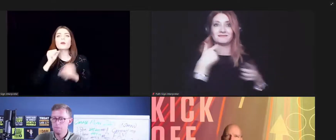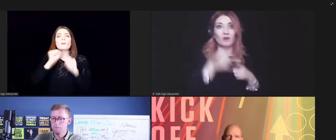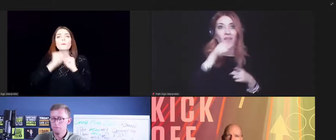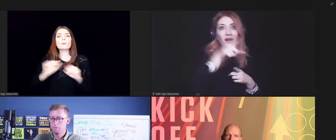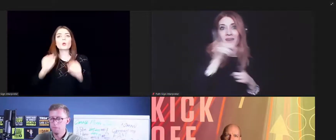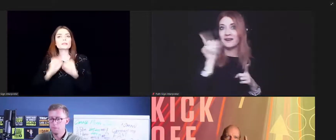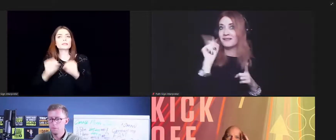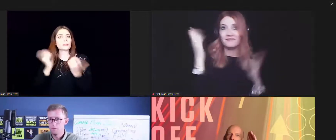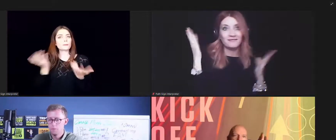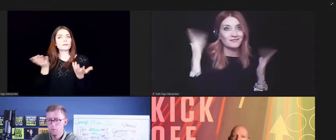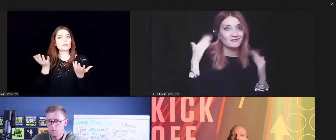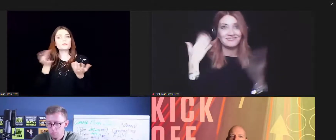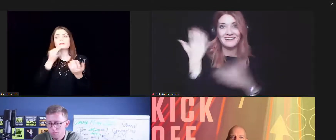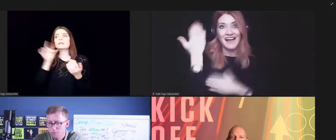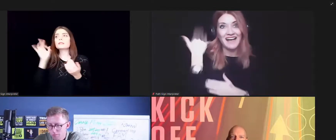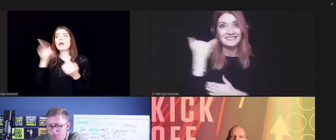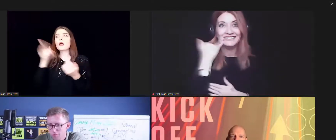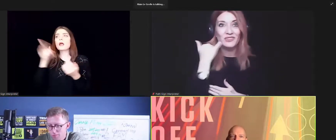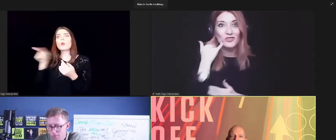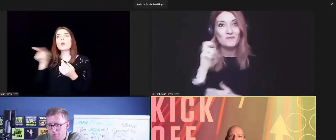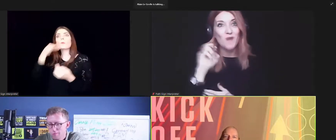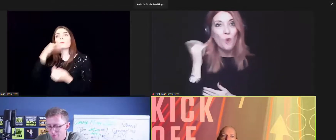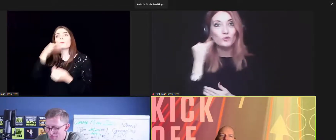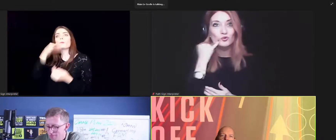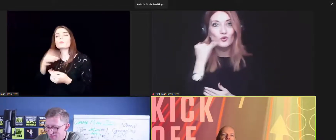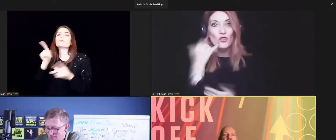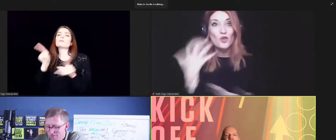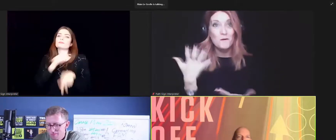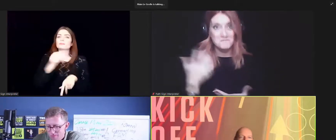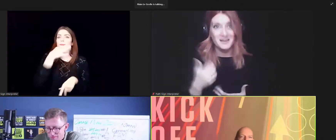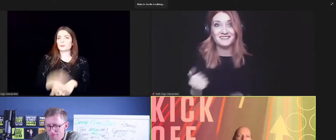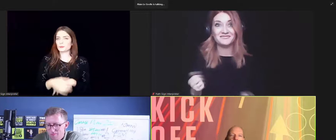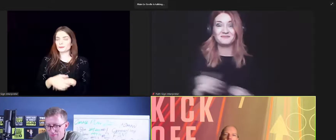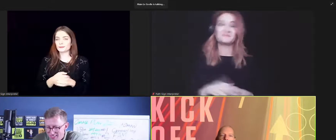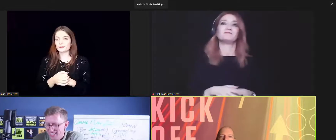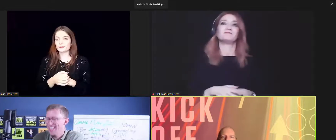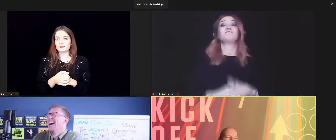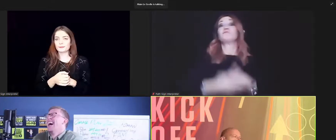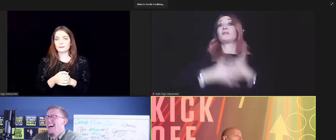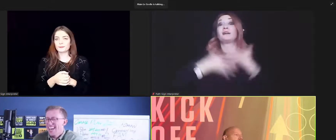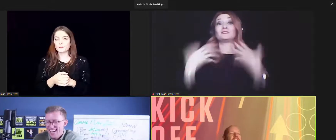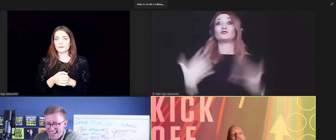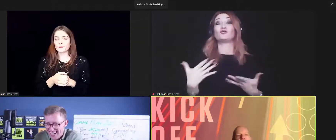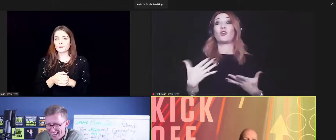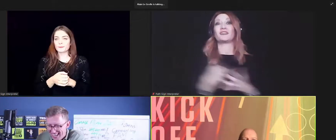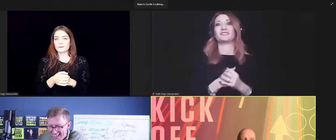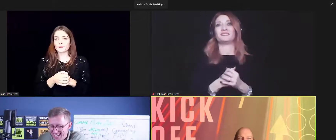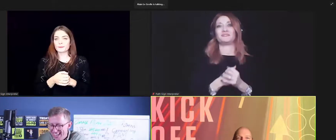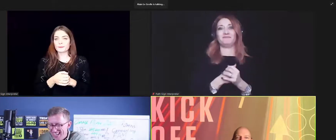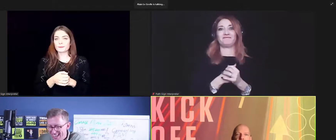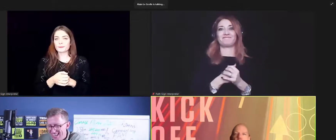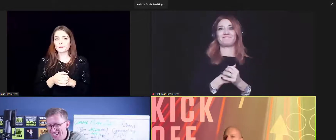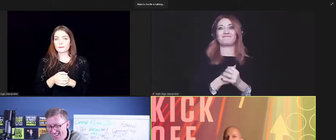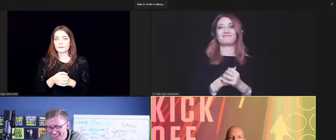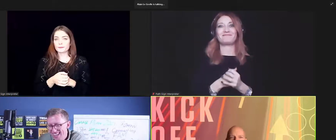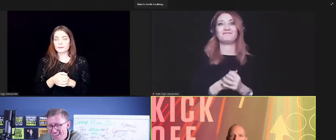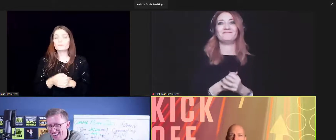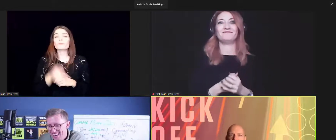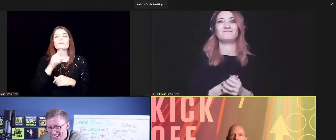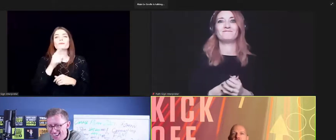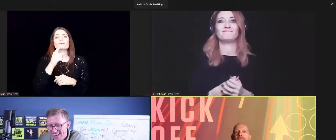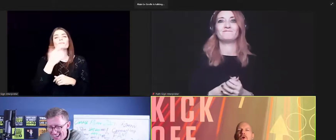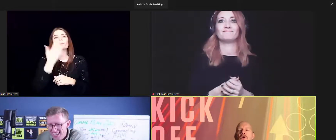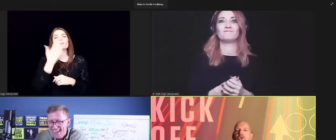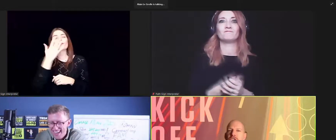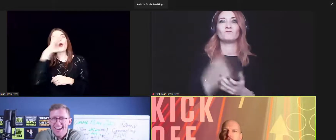with the golfer. I absolutely understand that. Focusing on the shit that you're doing or focusing on the shit that others are doing, don't focus on